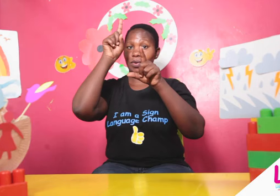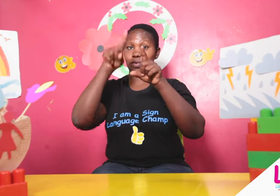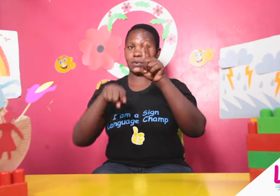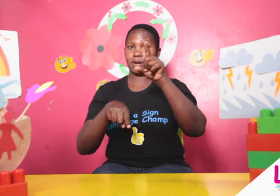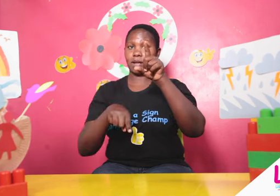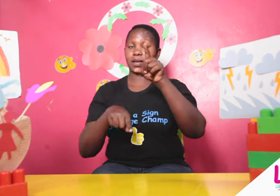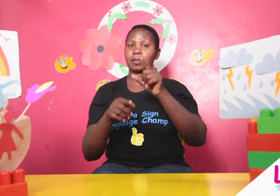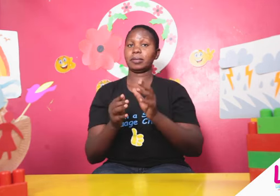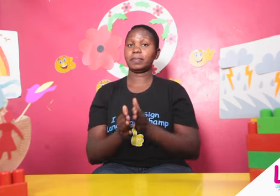ruler,